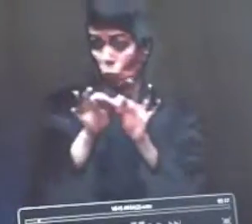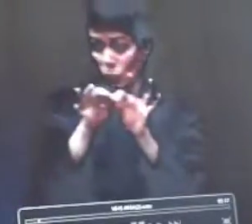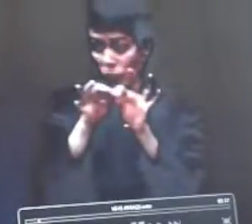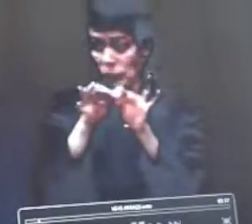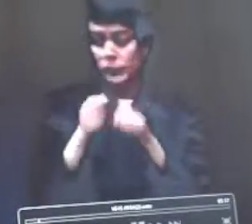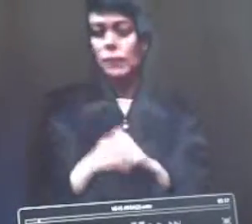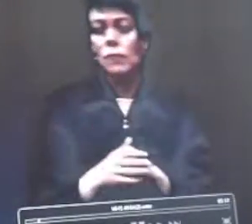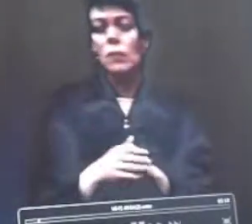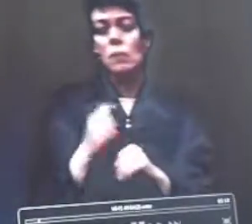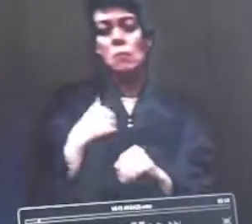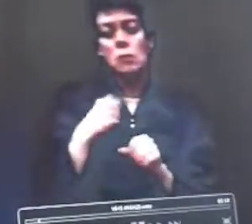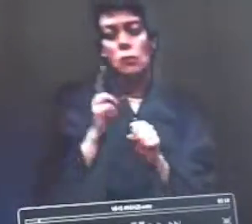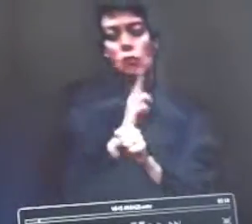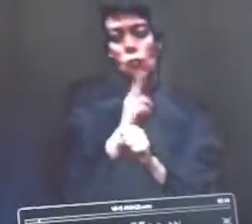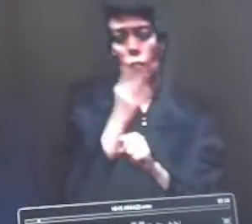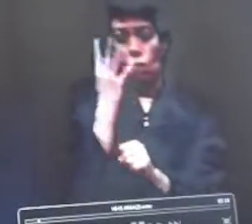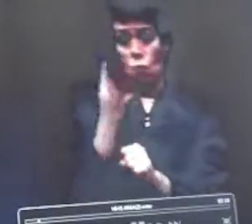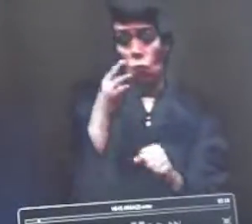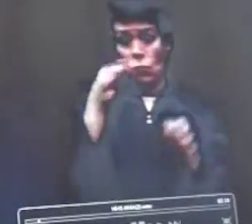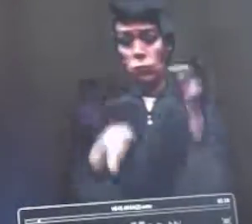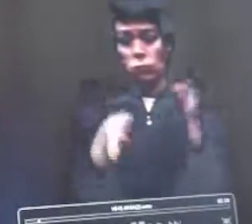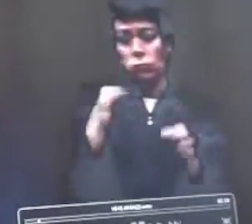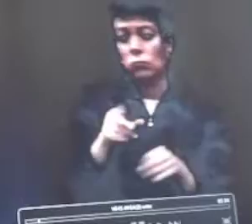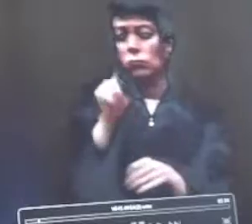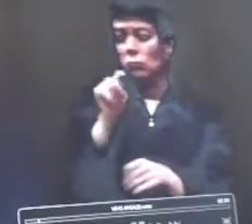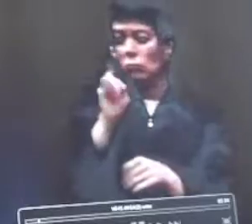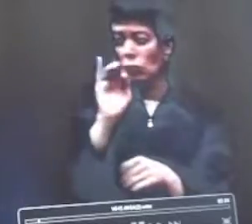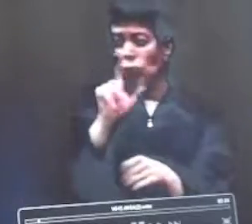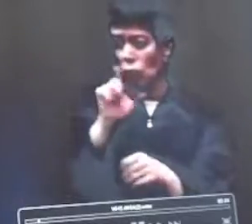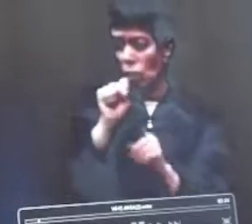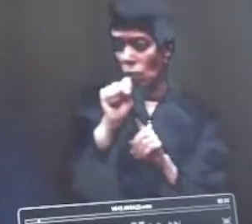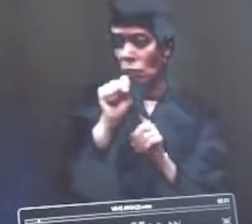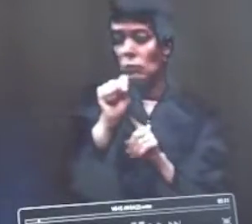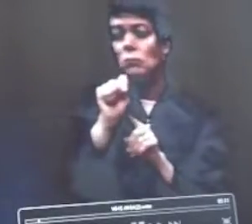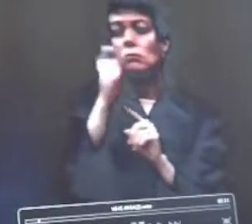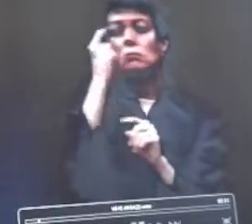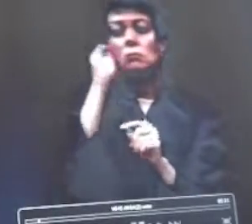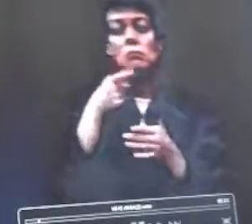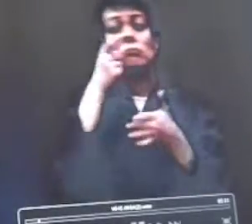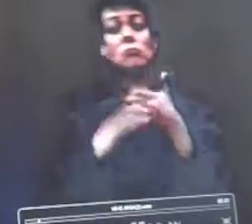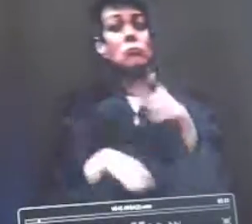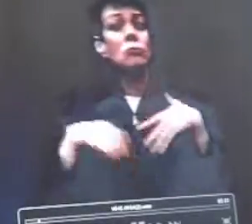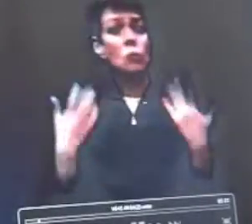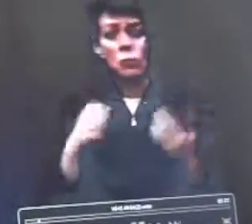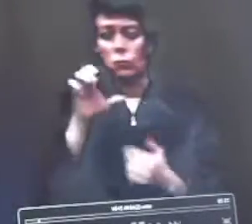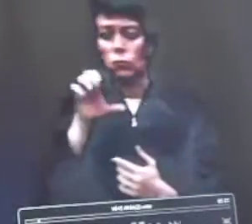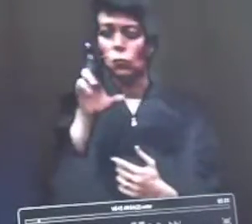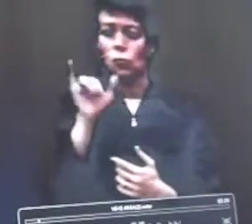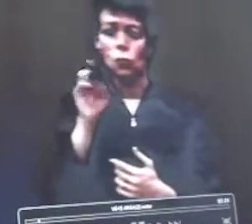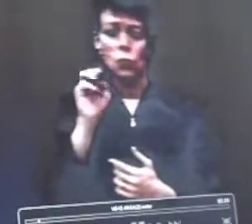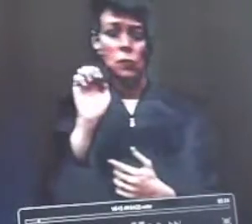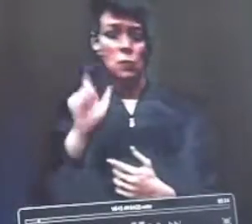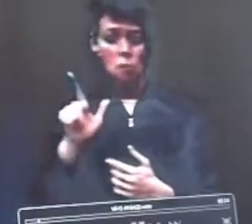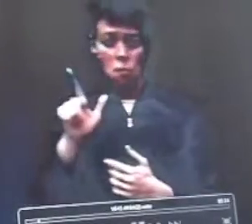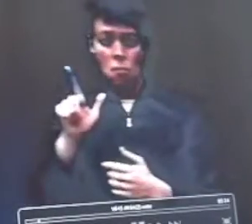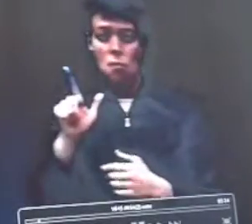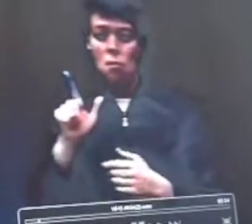My PhD is about court interpreting. I researched 4 trials